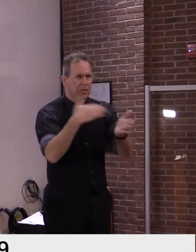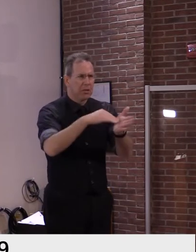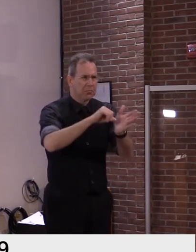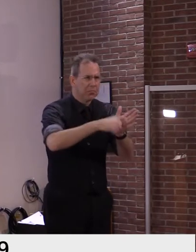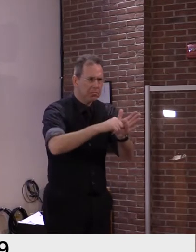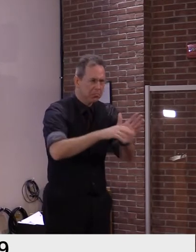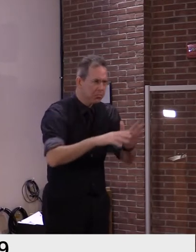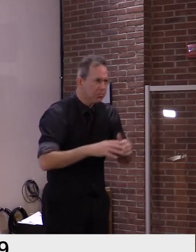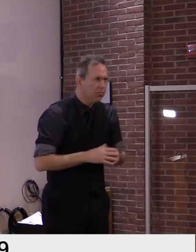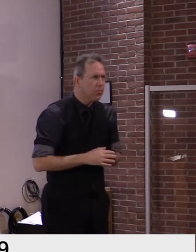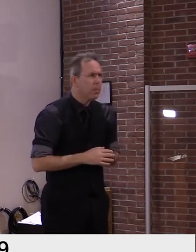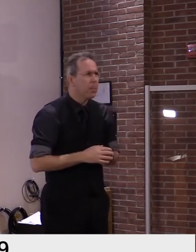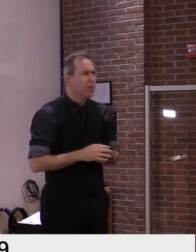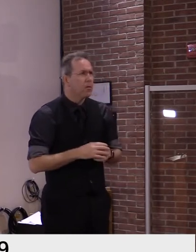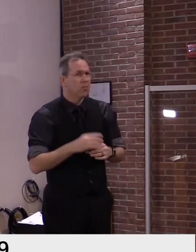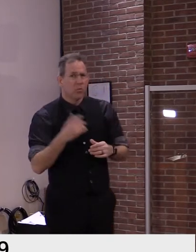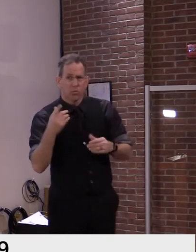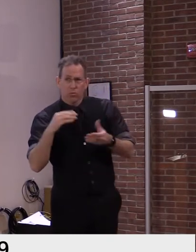you address that?